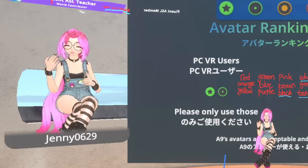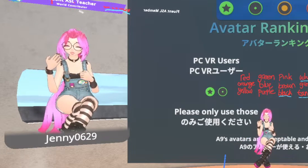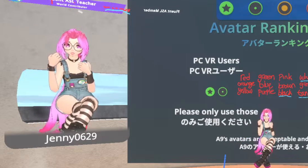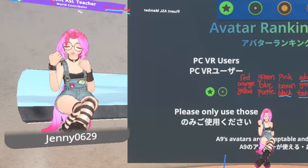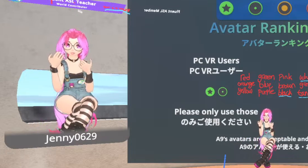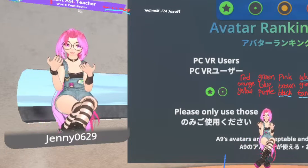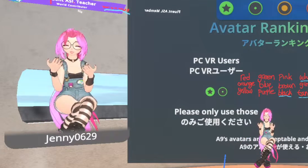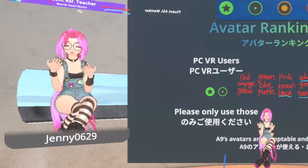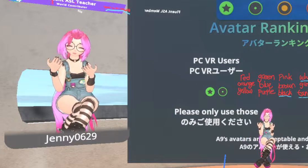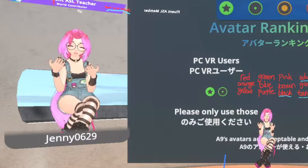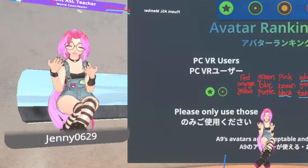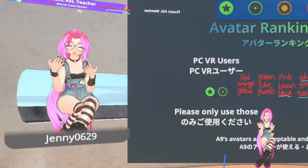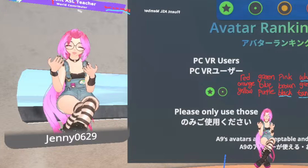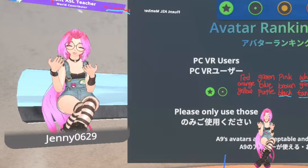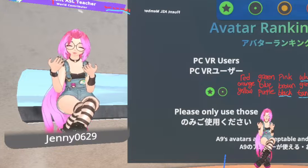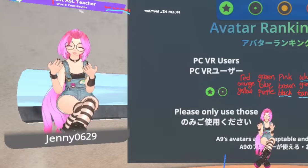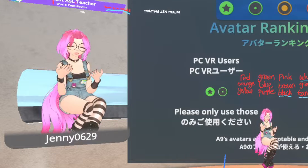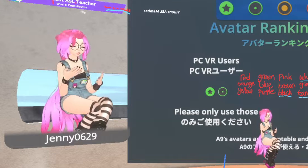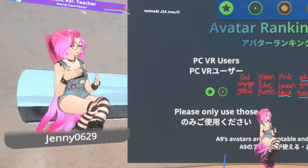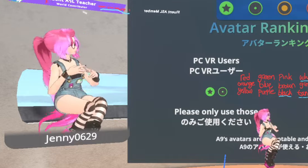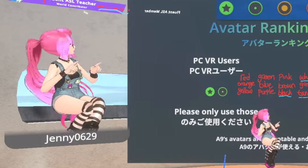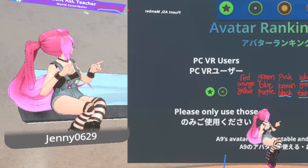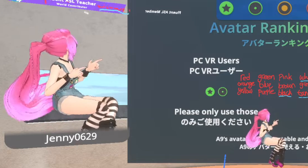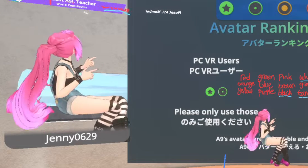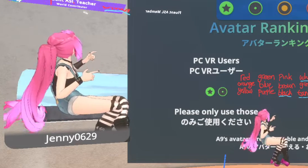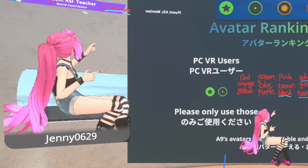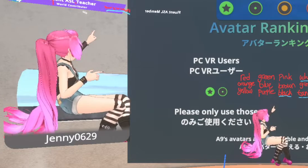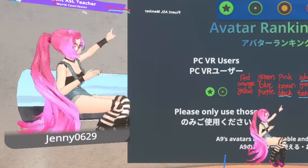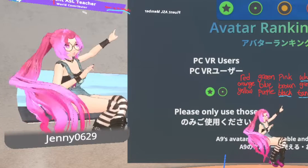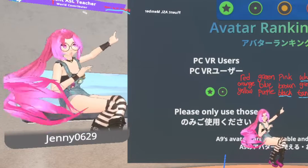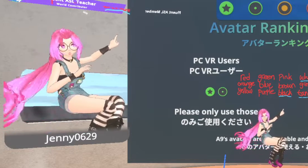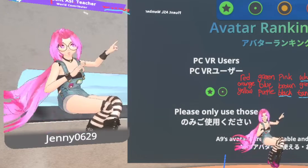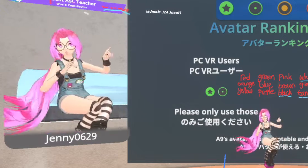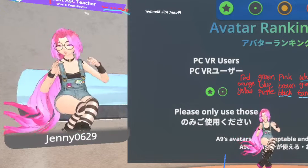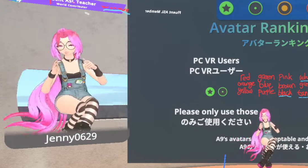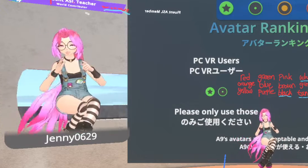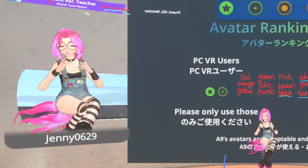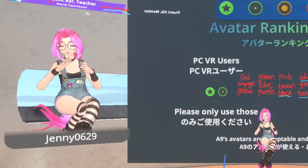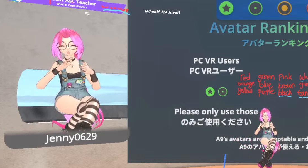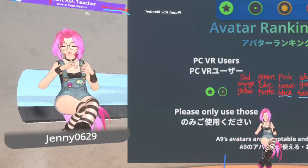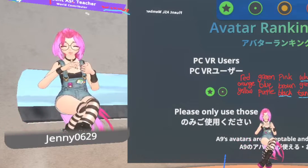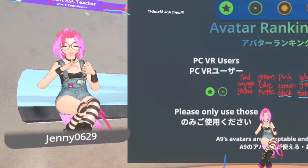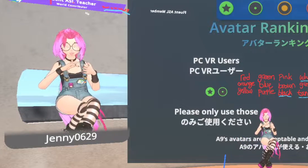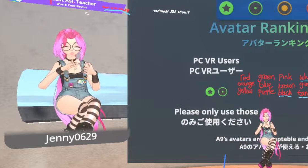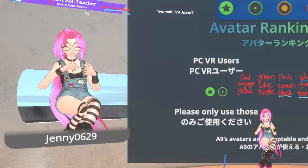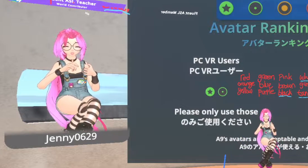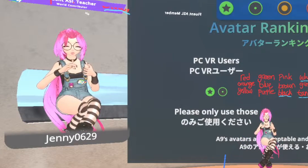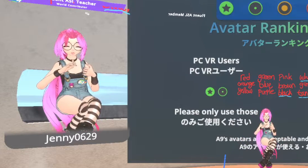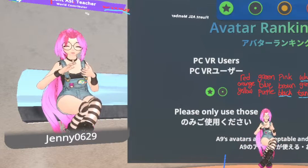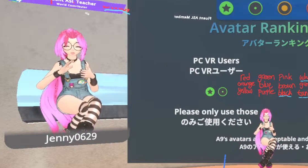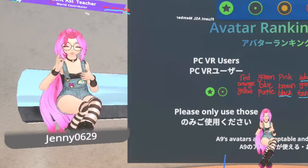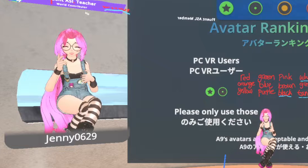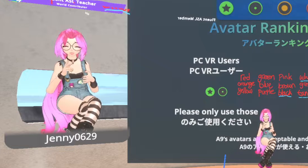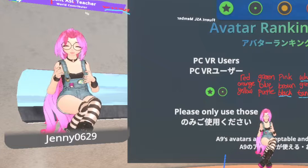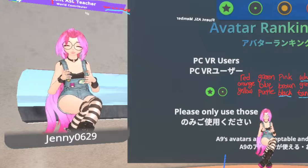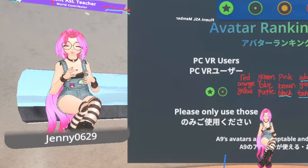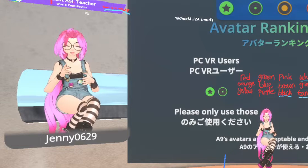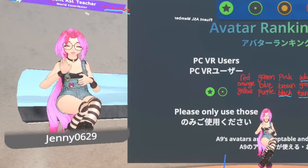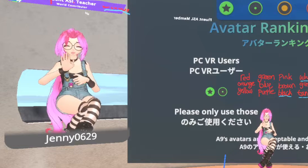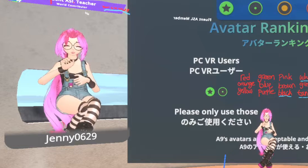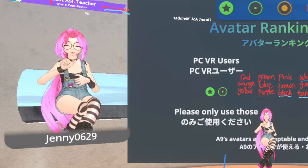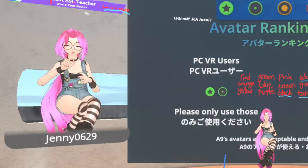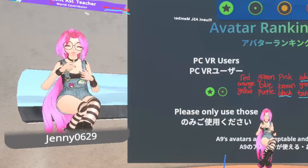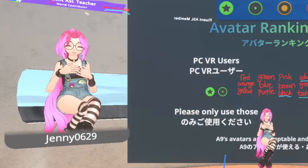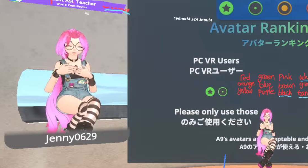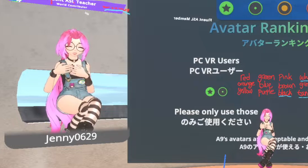that. So I like to tell people what it is. But it's really cool. I really recommend Googling the